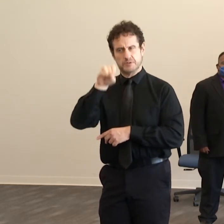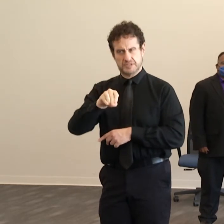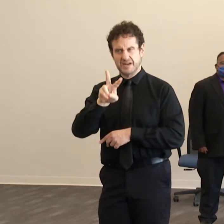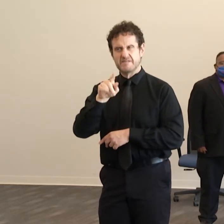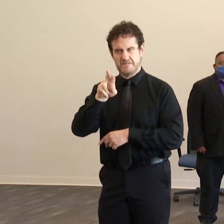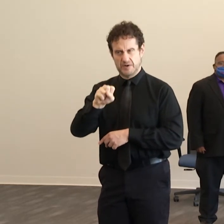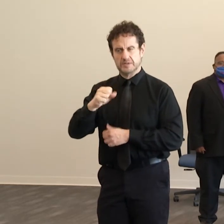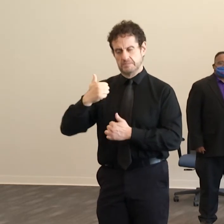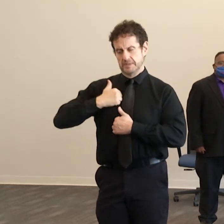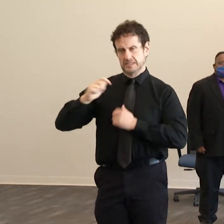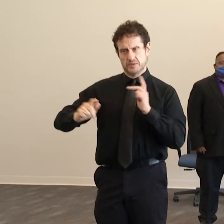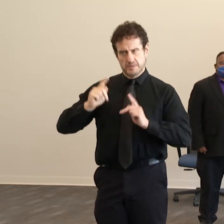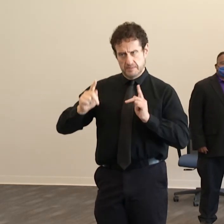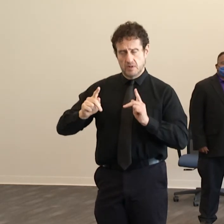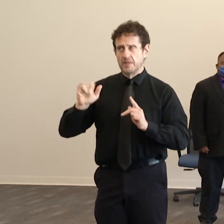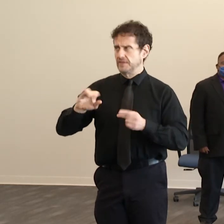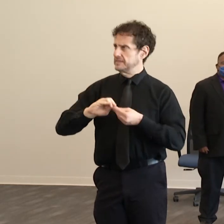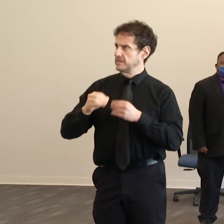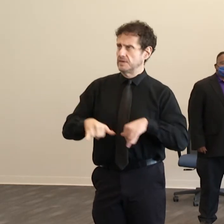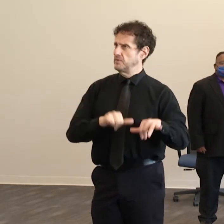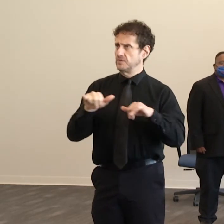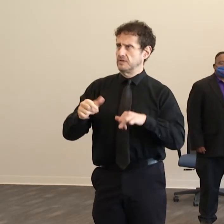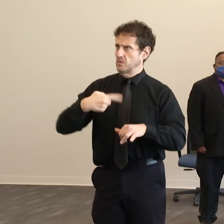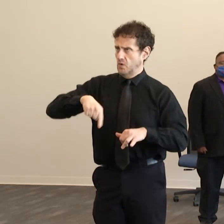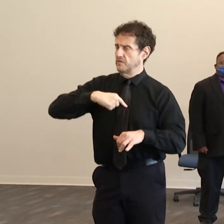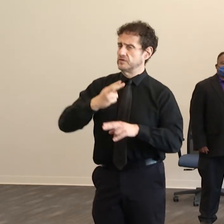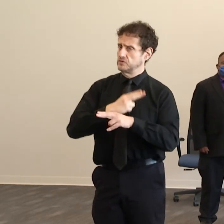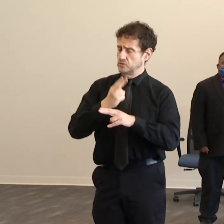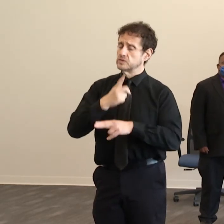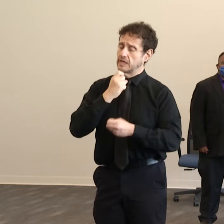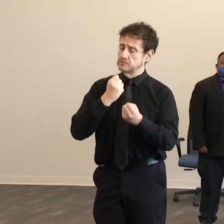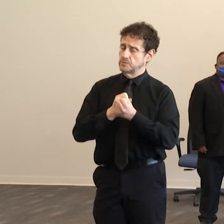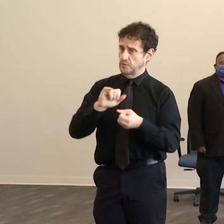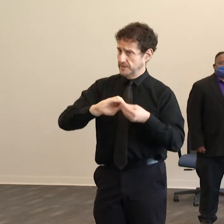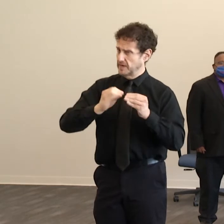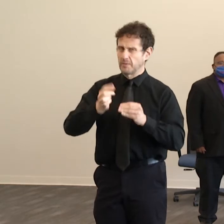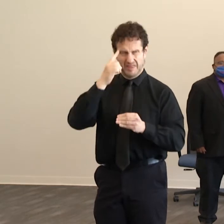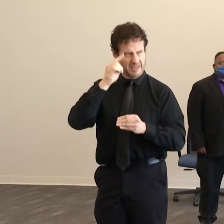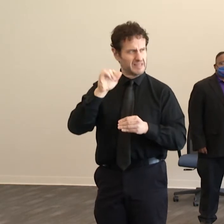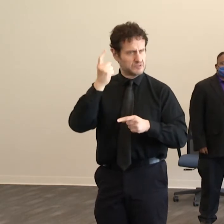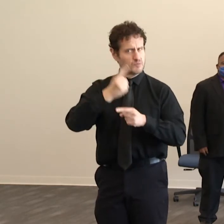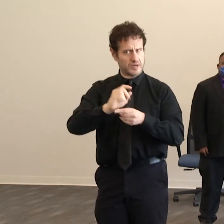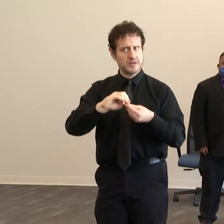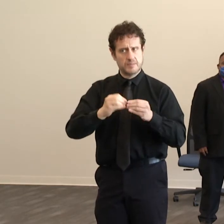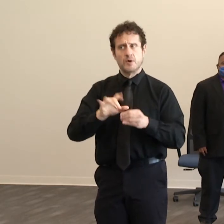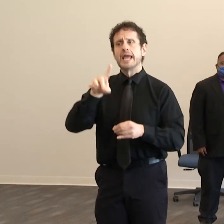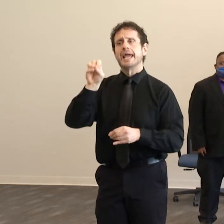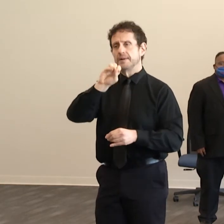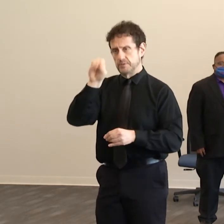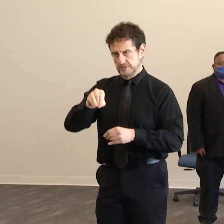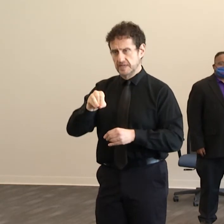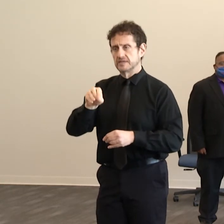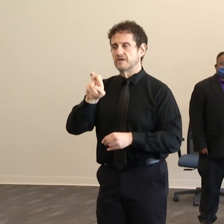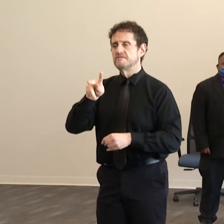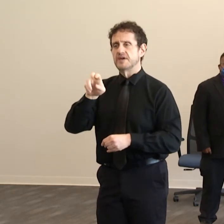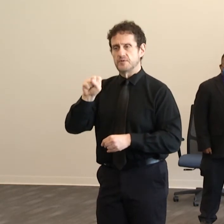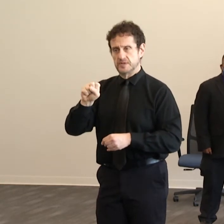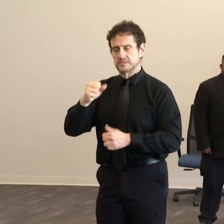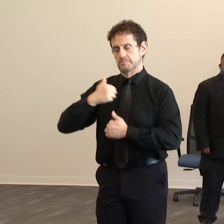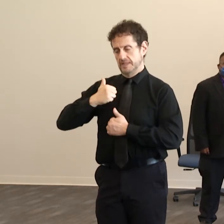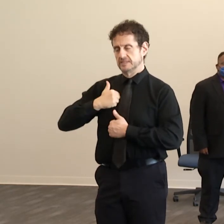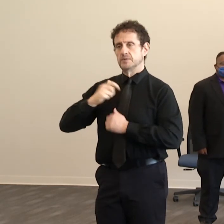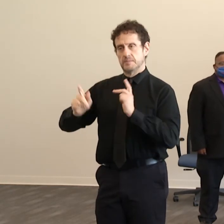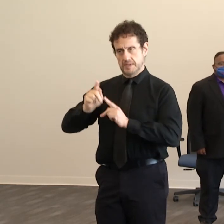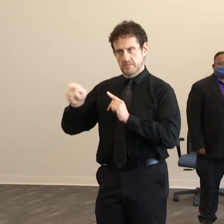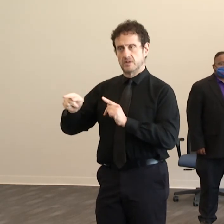So I stand by these figures. I believe they're right. I wouldn't have said it otherwise. Okay. Thank you, Senator. You're welcome.